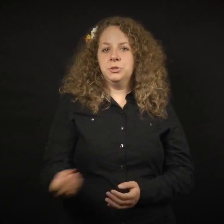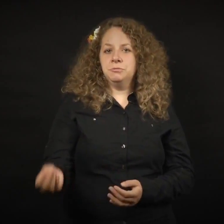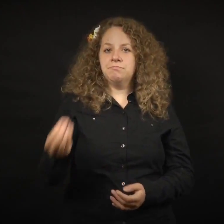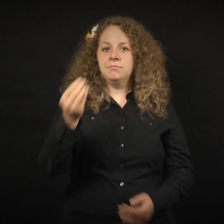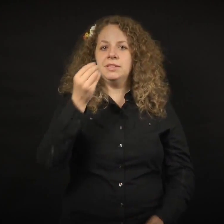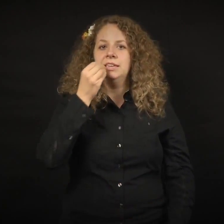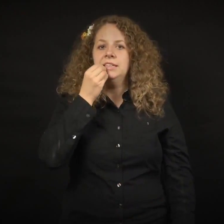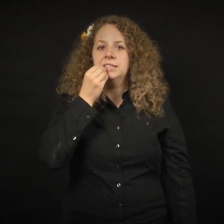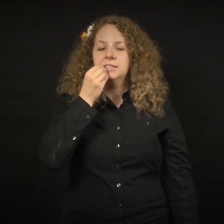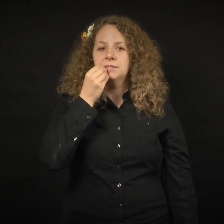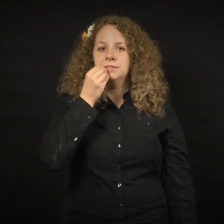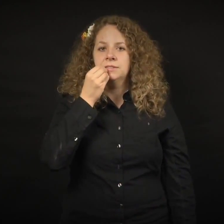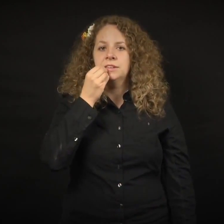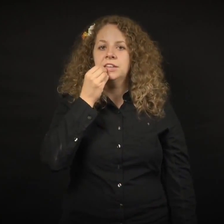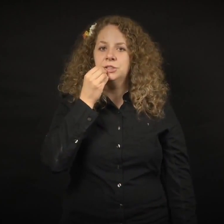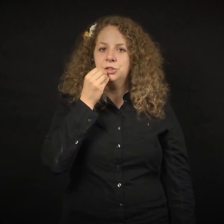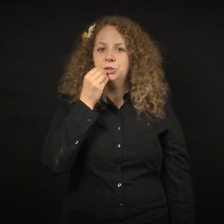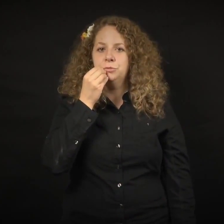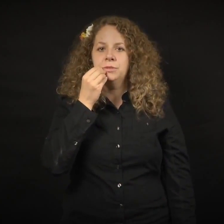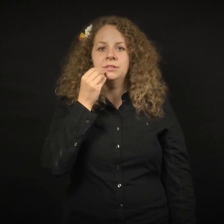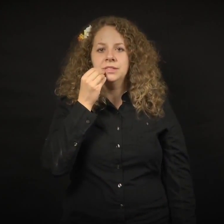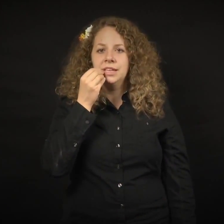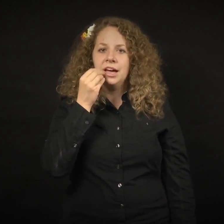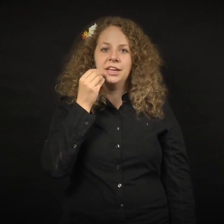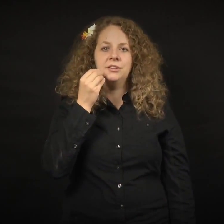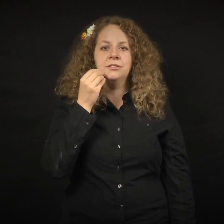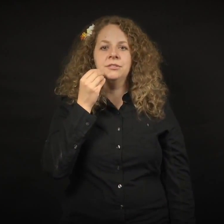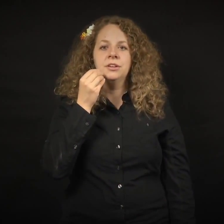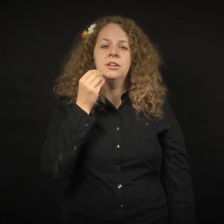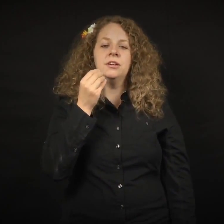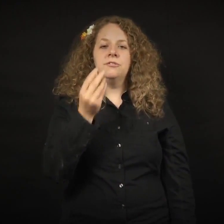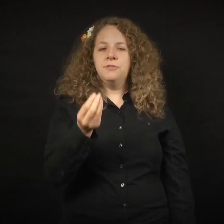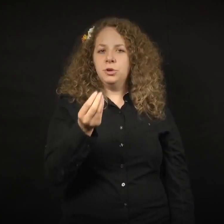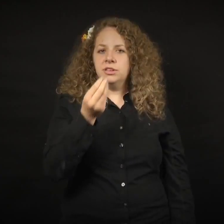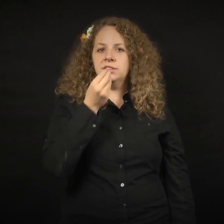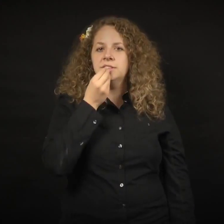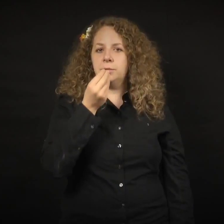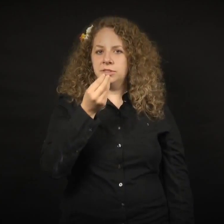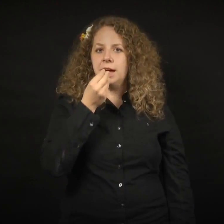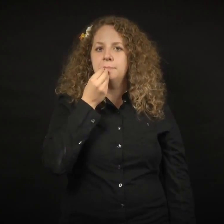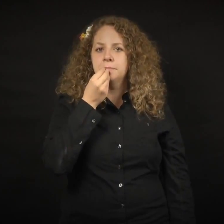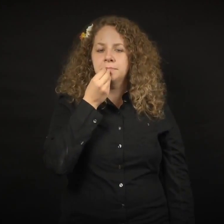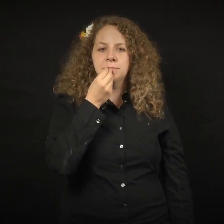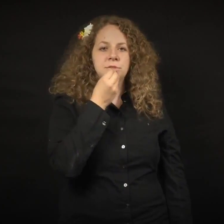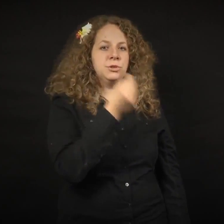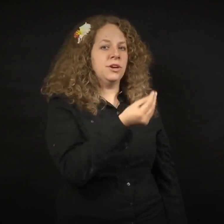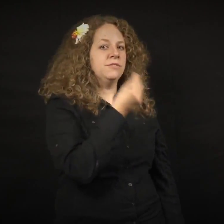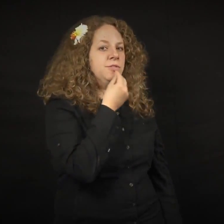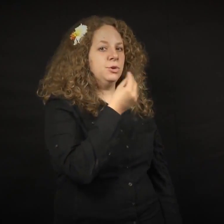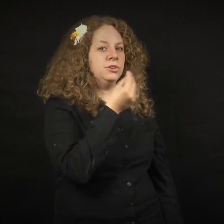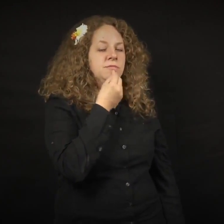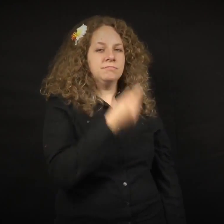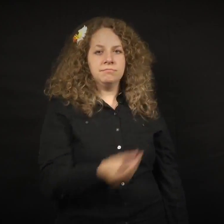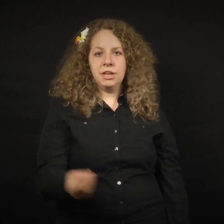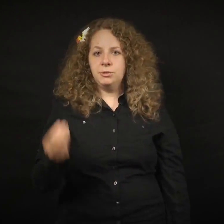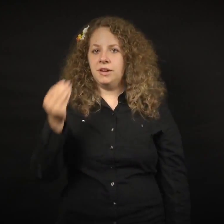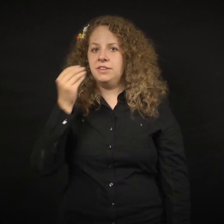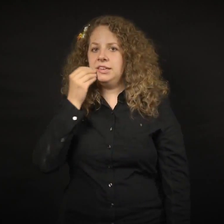To eat, consume, dine. Food is a double tap, so you have food and you have